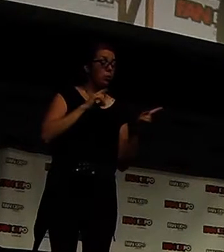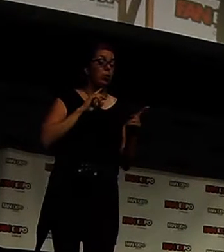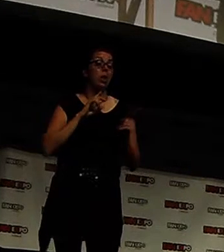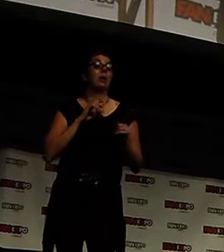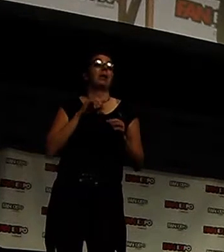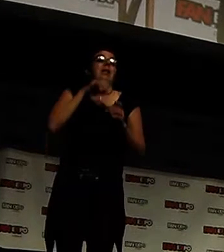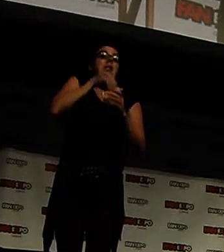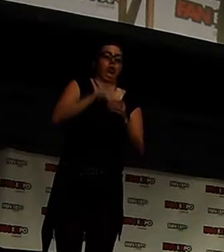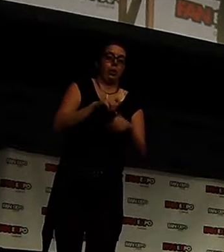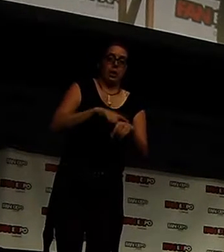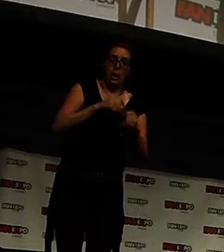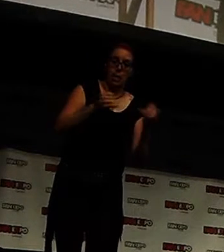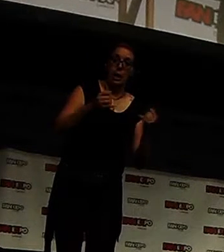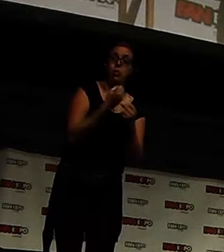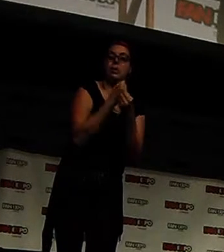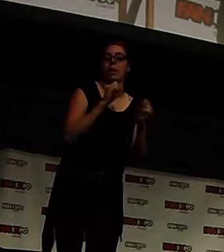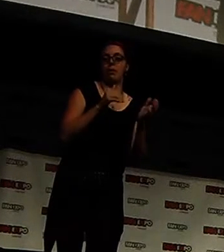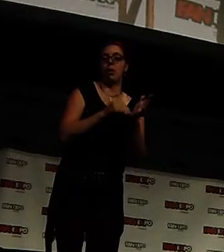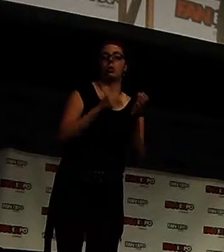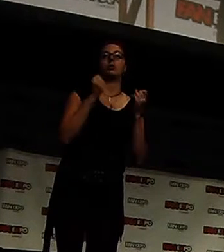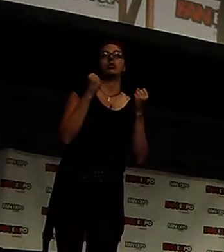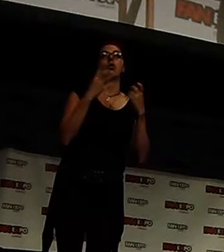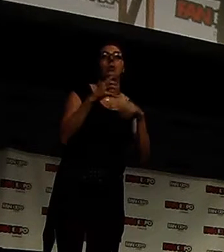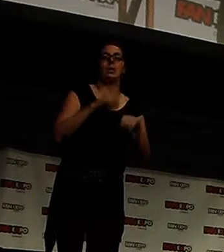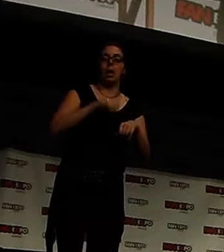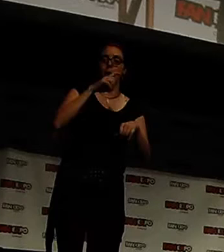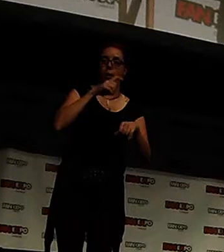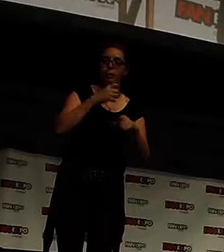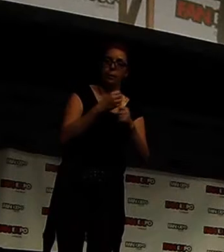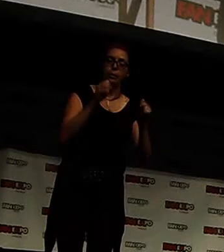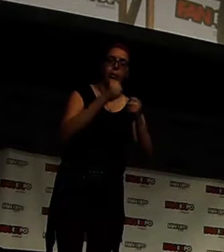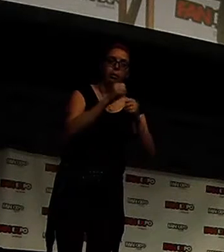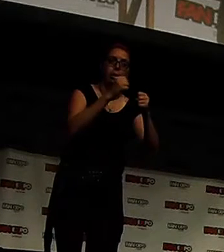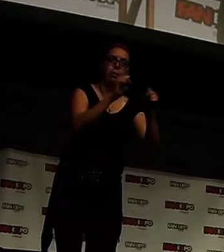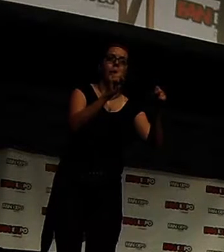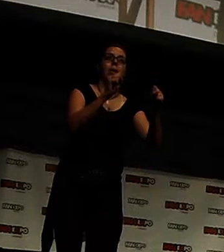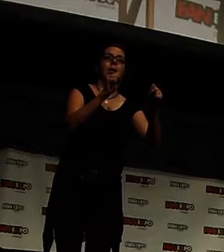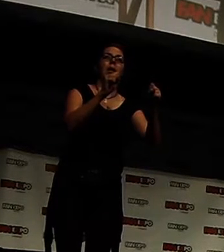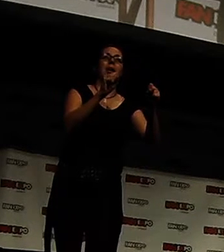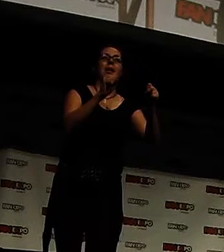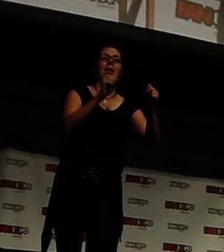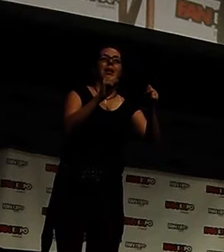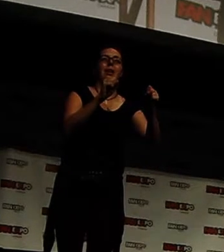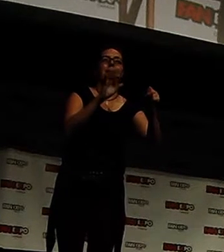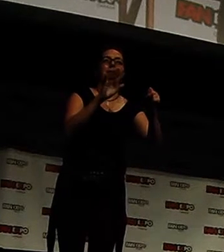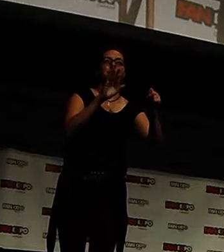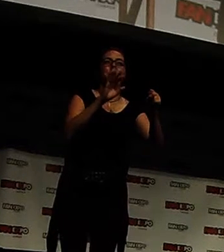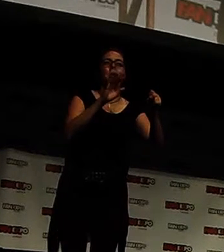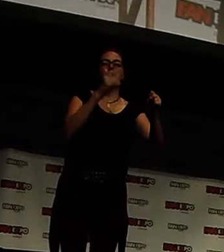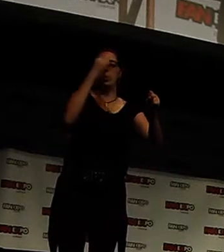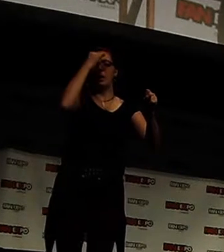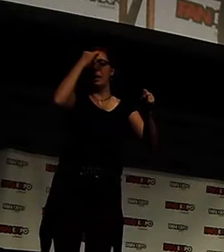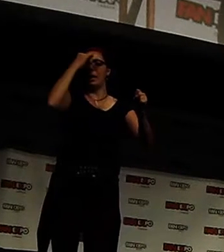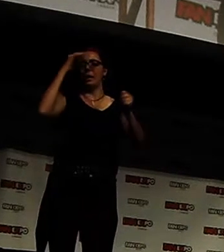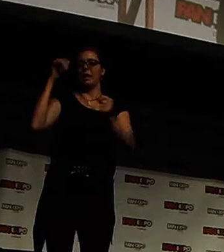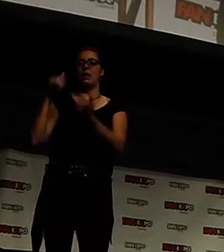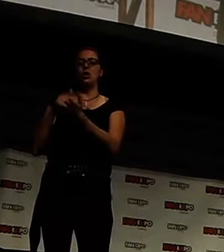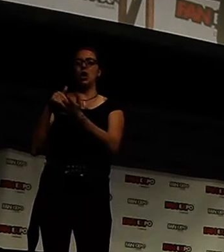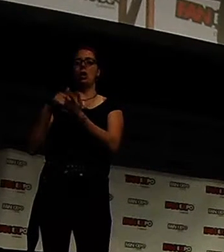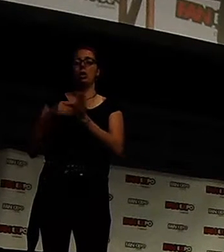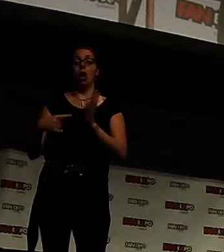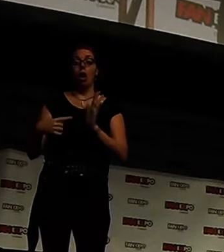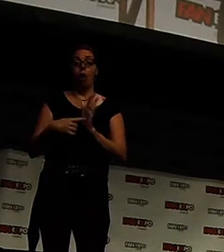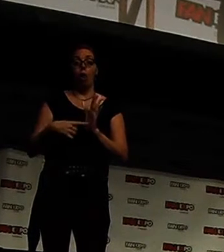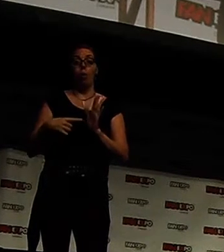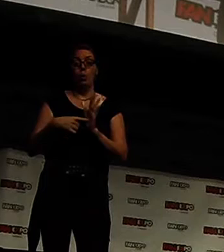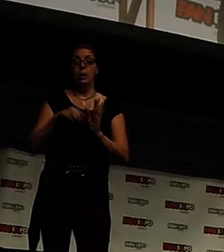of the Doctor over and over again, in terms of your character, does the Doctor owe your companion more than he's ever